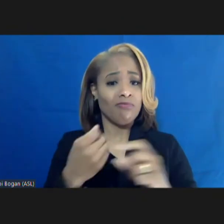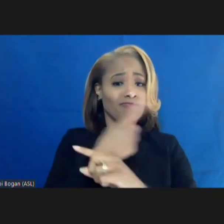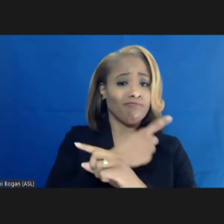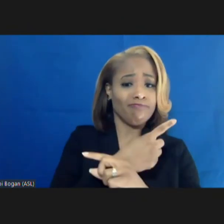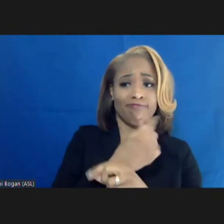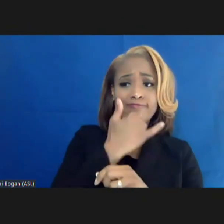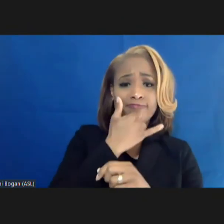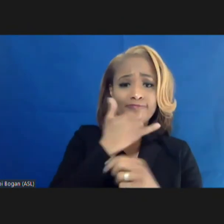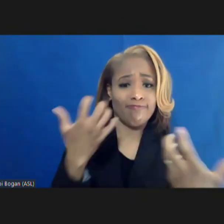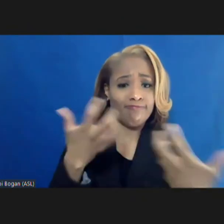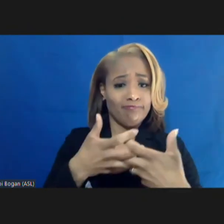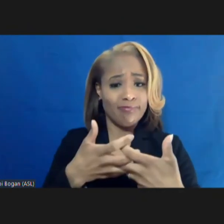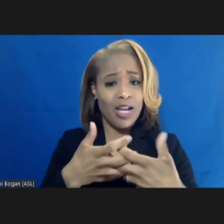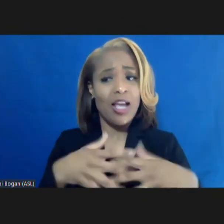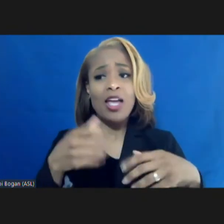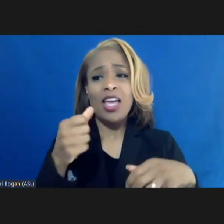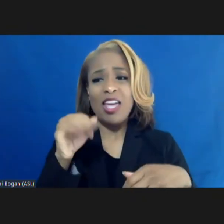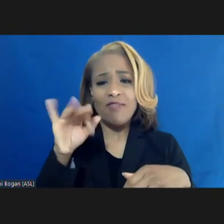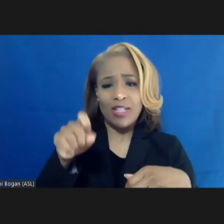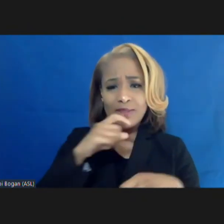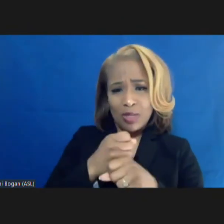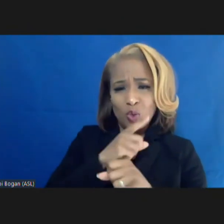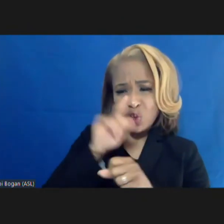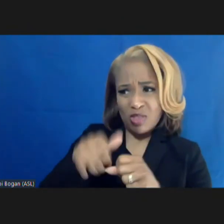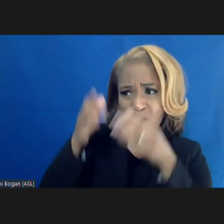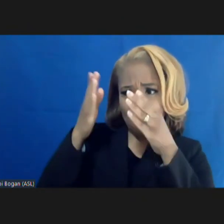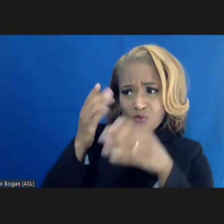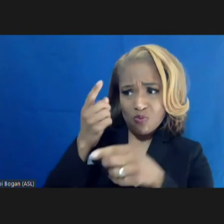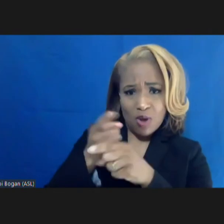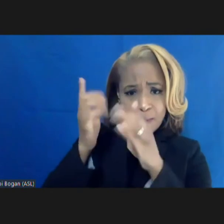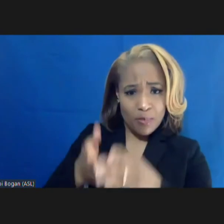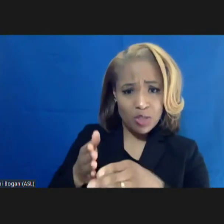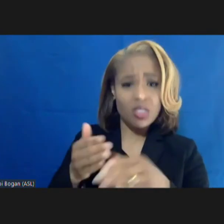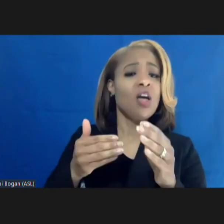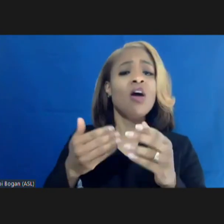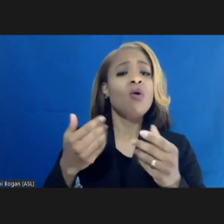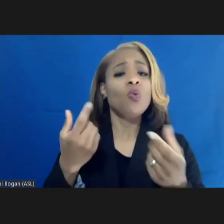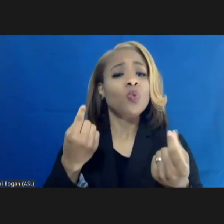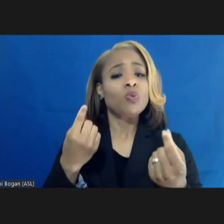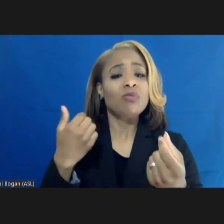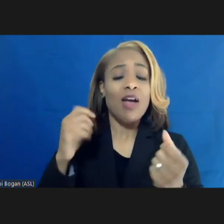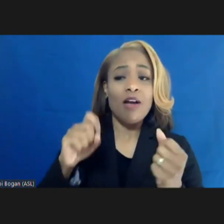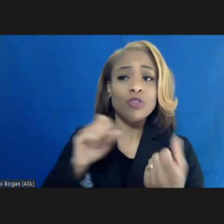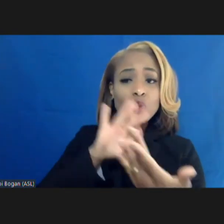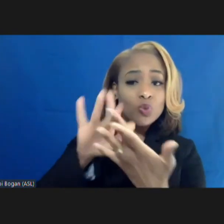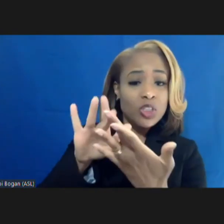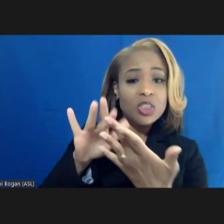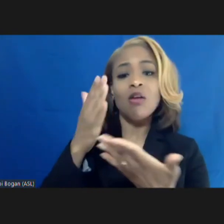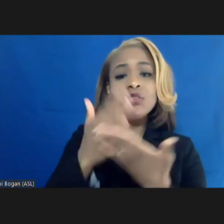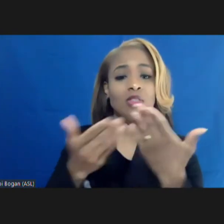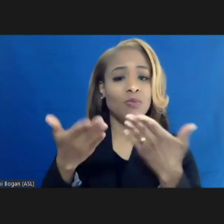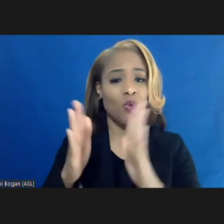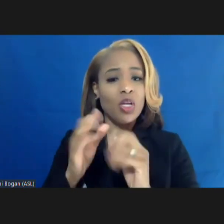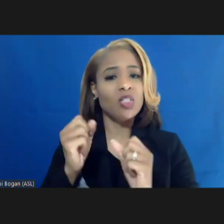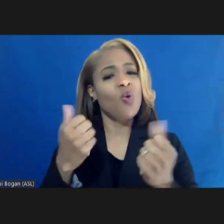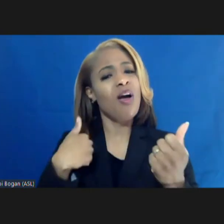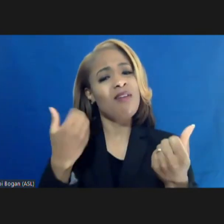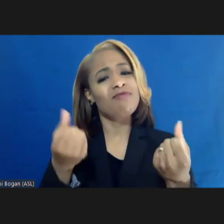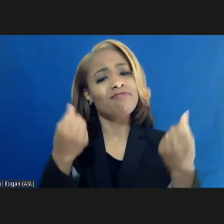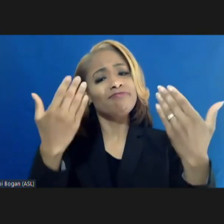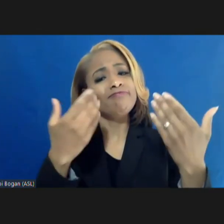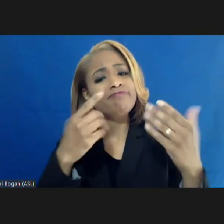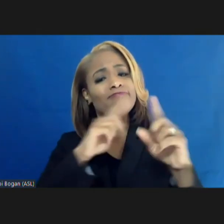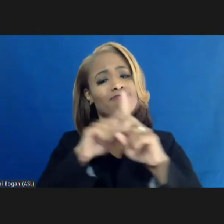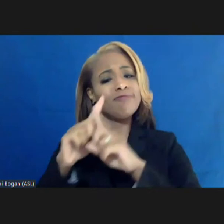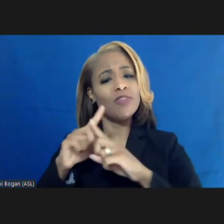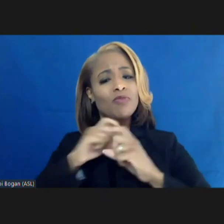needing to confirm a voter's identity in another way, oftentimes by reaching out. So there's, again, multiple protections in place to affirm